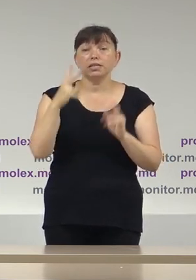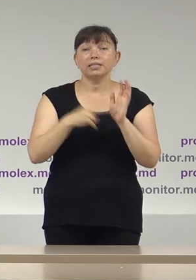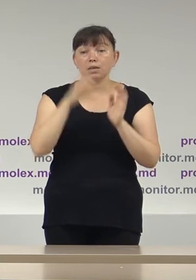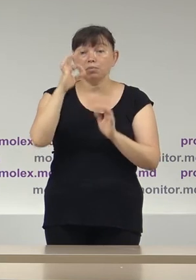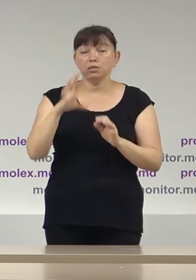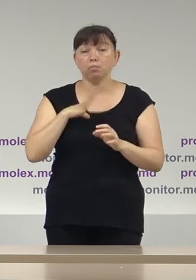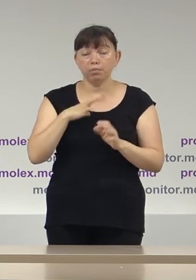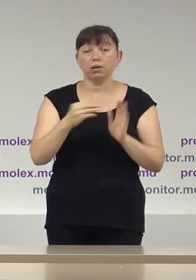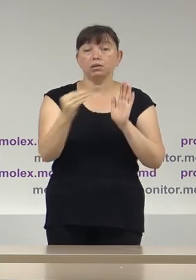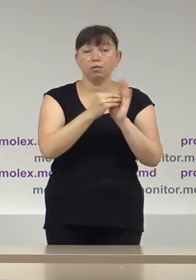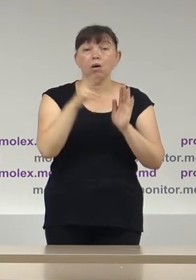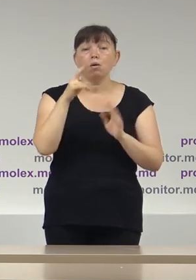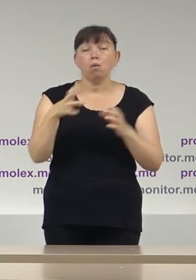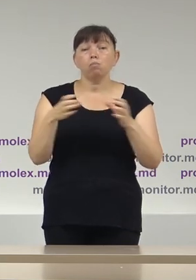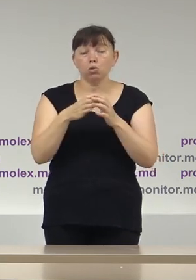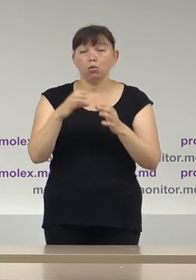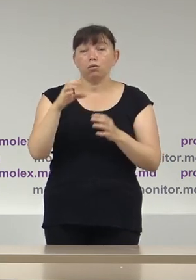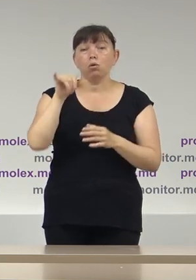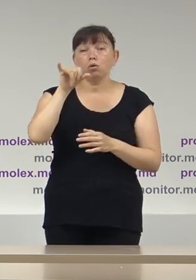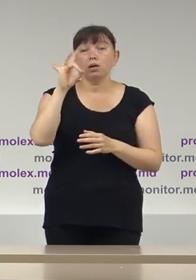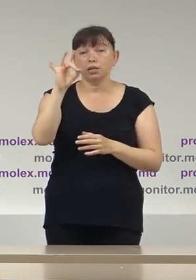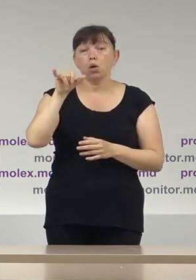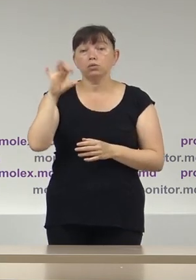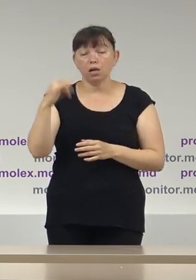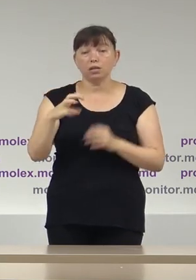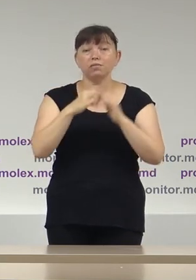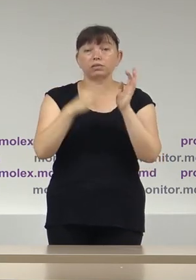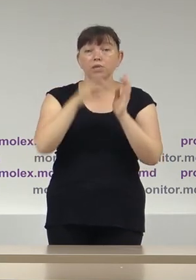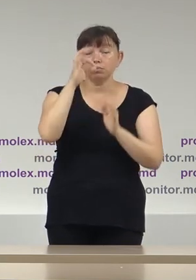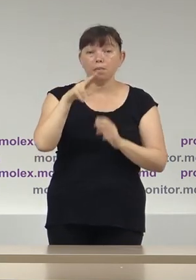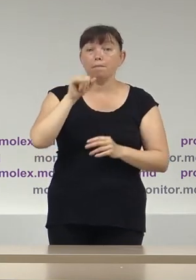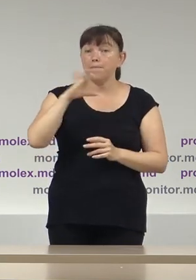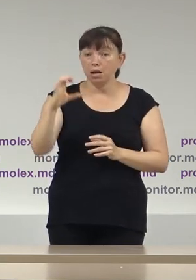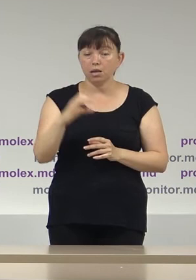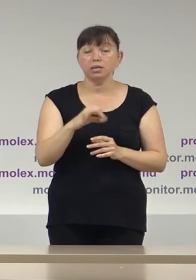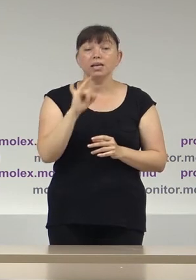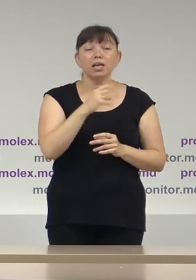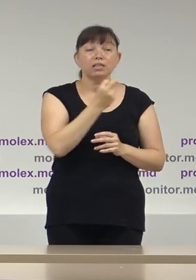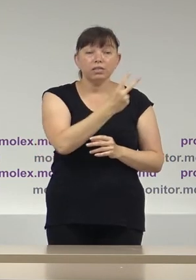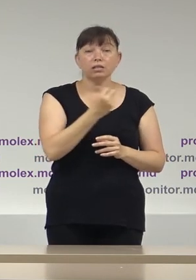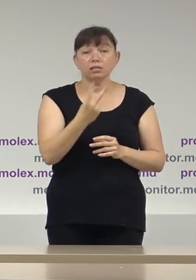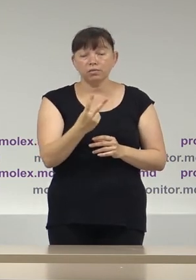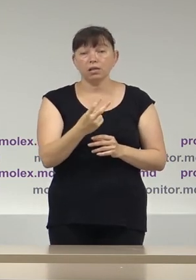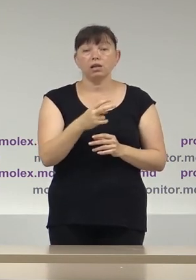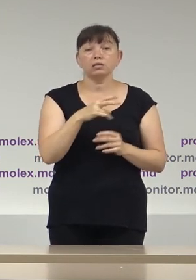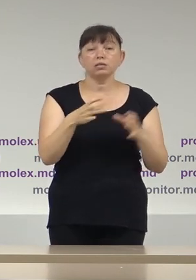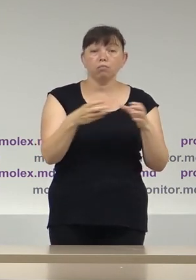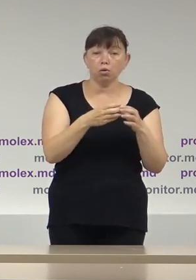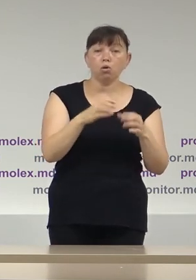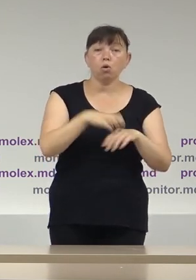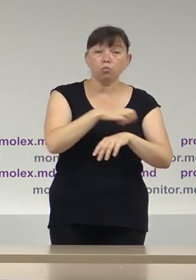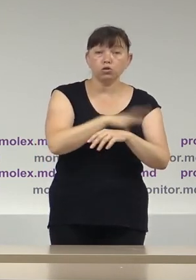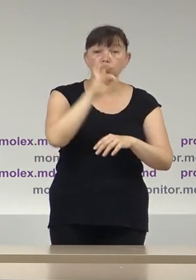33,579,923 lei, of which 36% were declared by electoral bloc Renato Usatăi, 18% by PAS party,